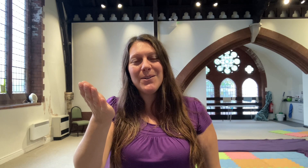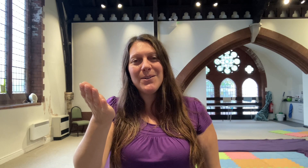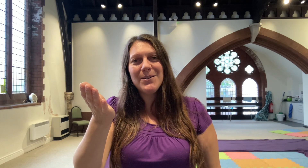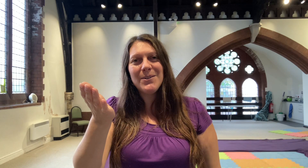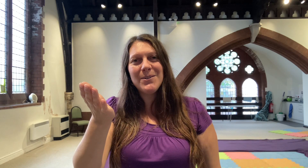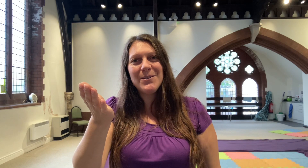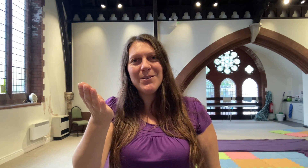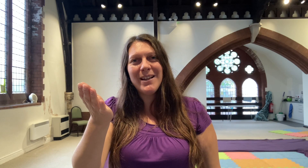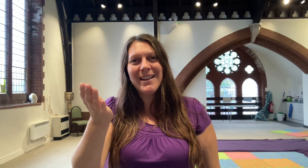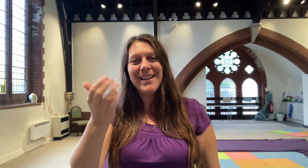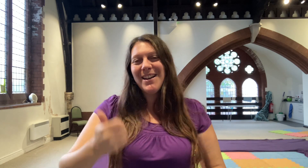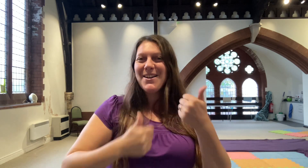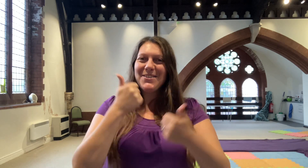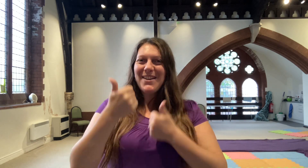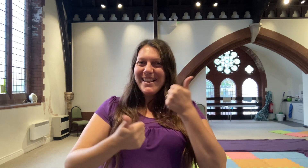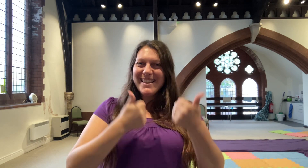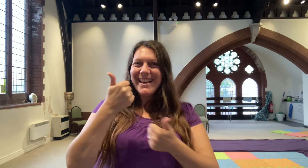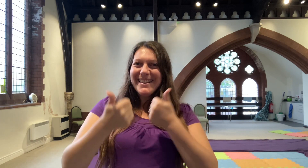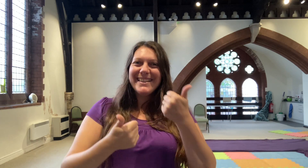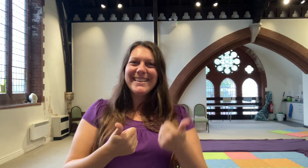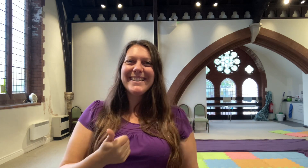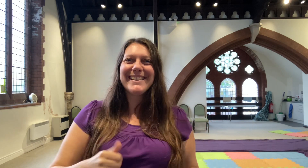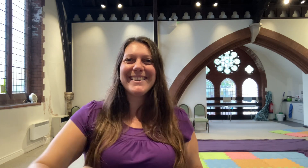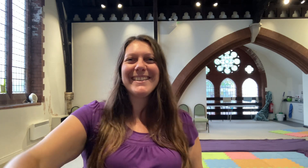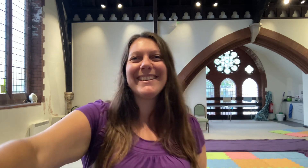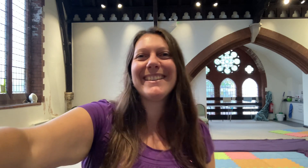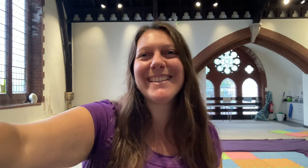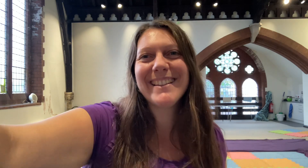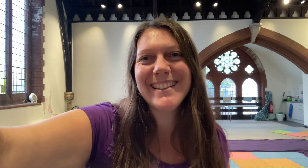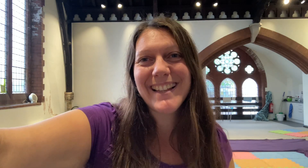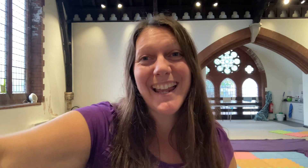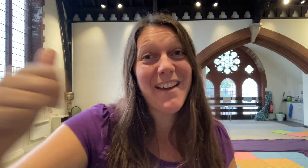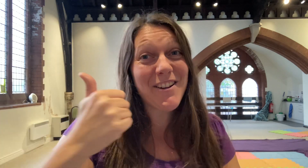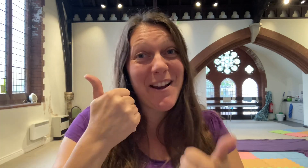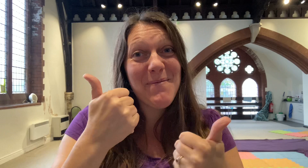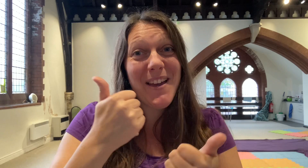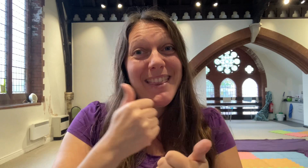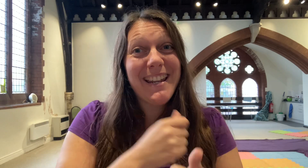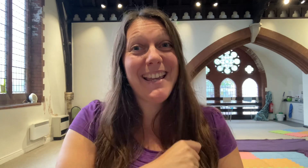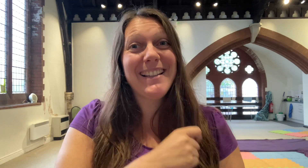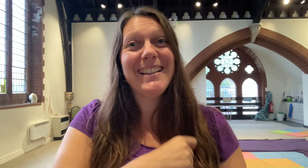Well done, and have a great birthday.